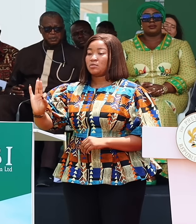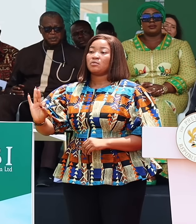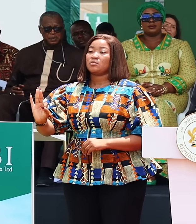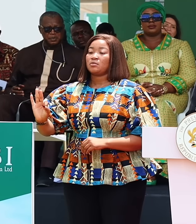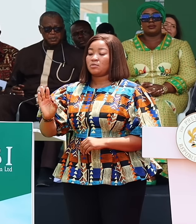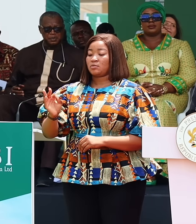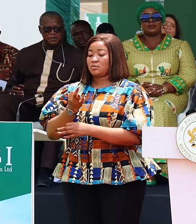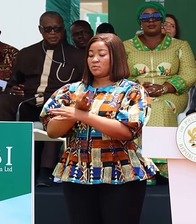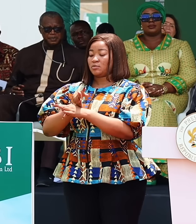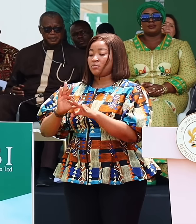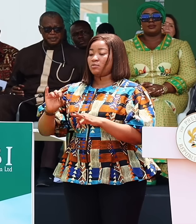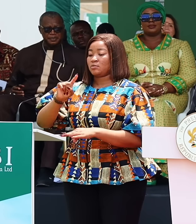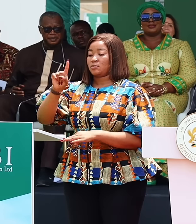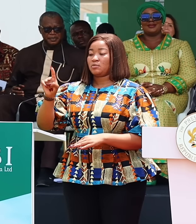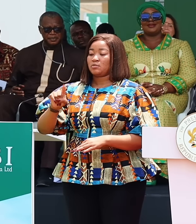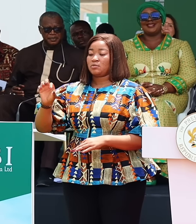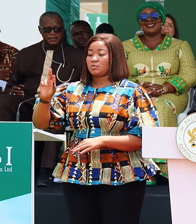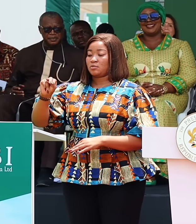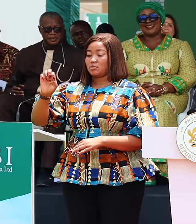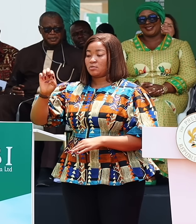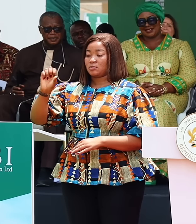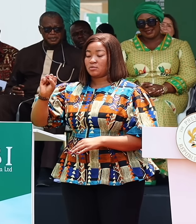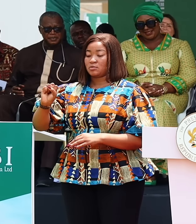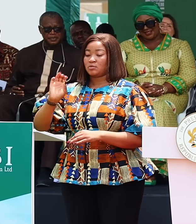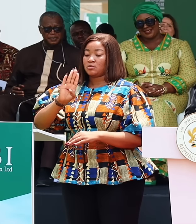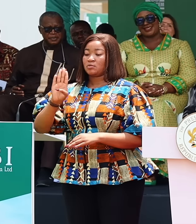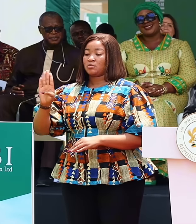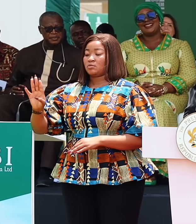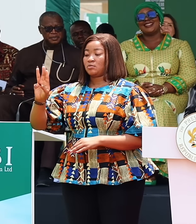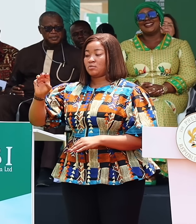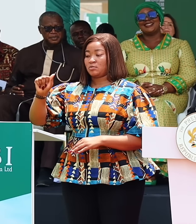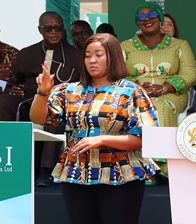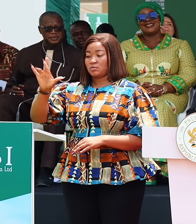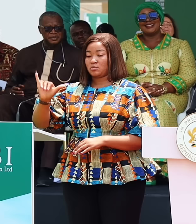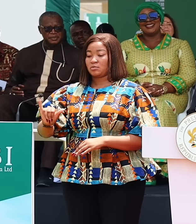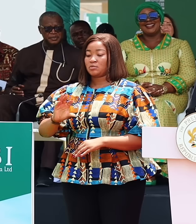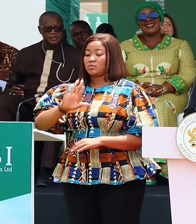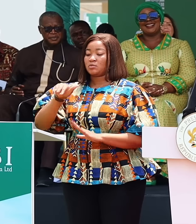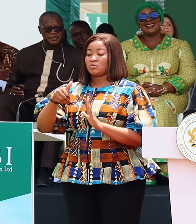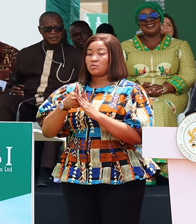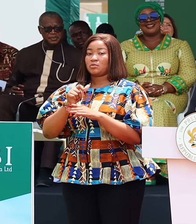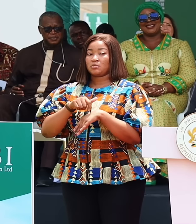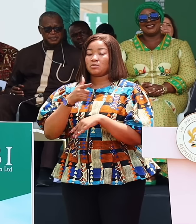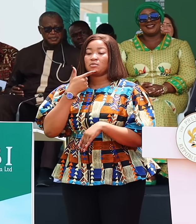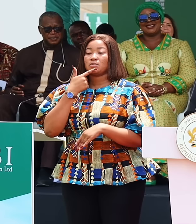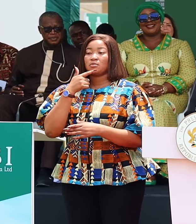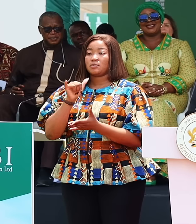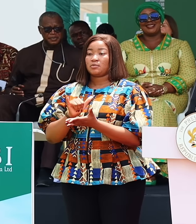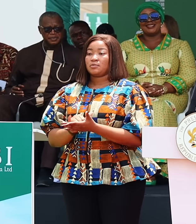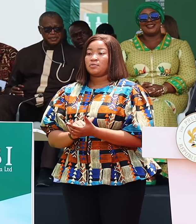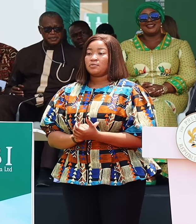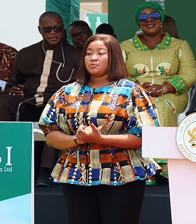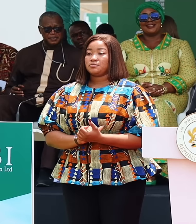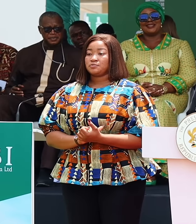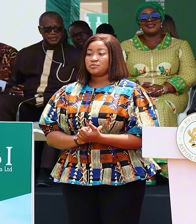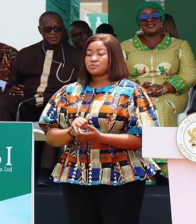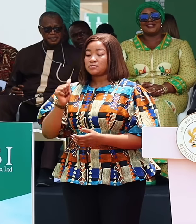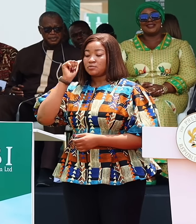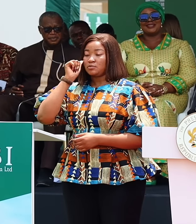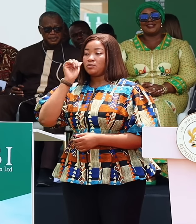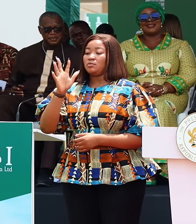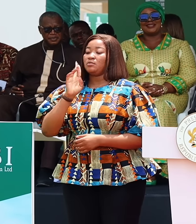the Free Zones Board, Madam Mary Ewusi. We've always said that our women